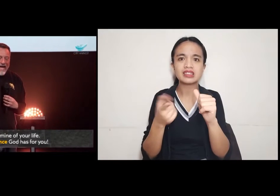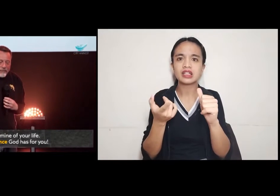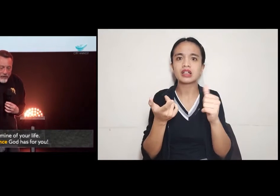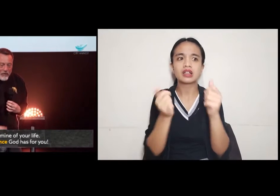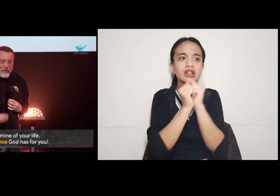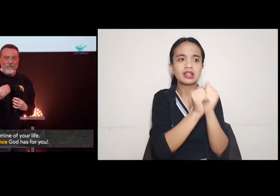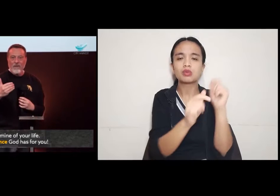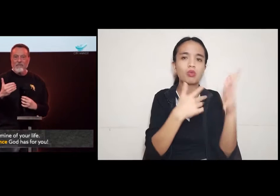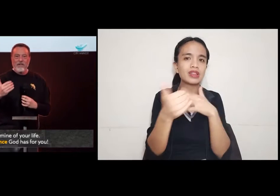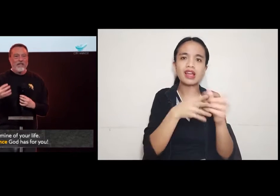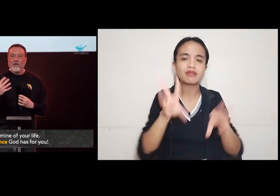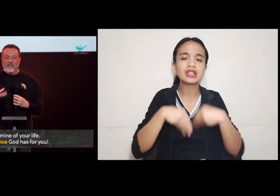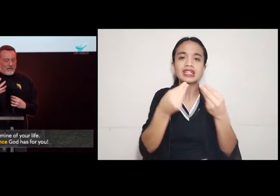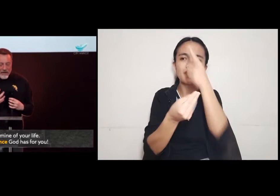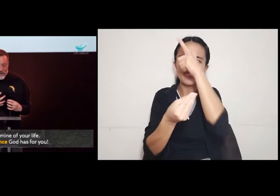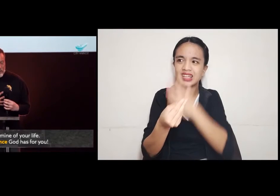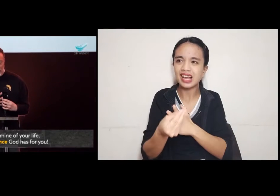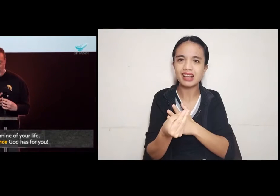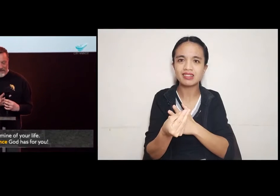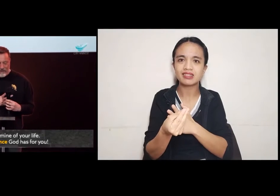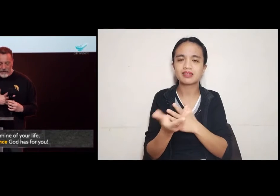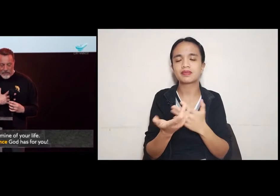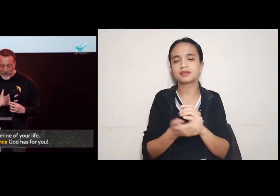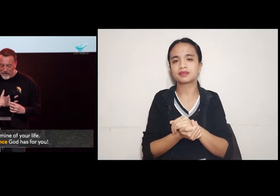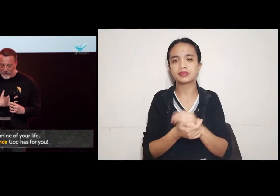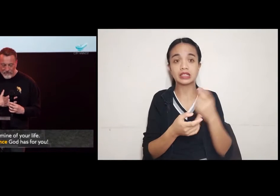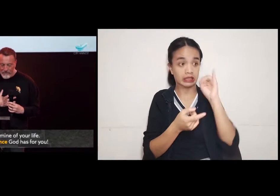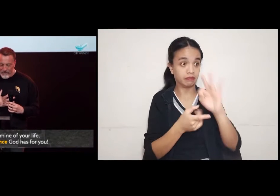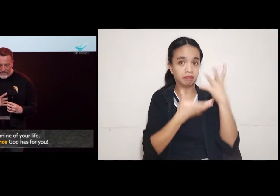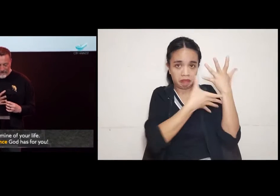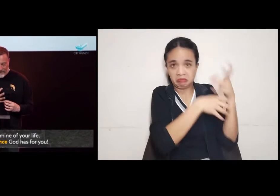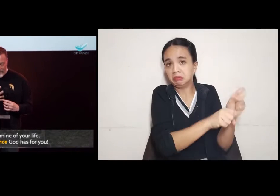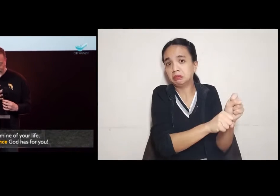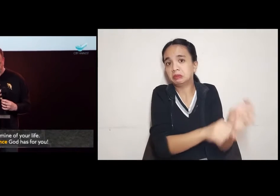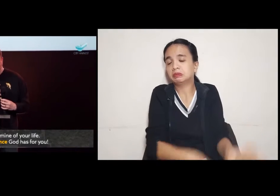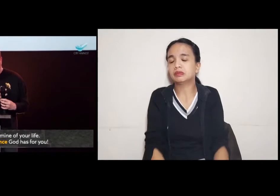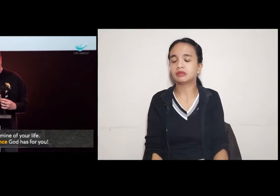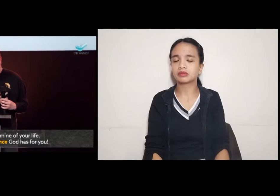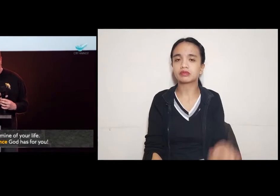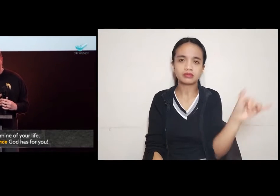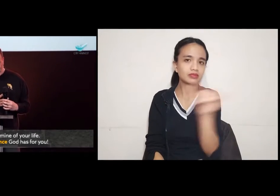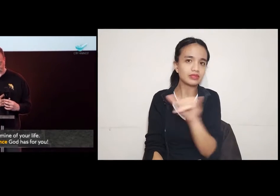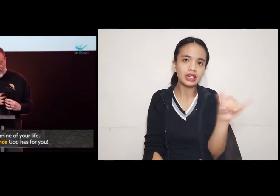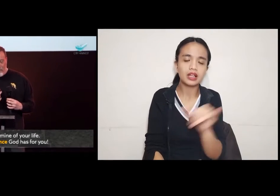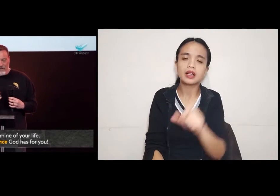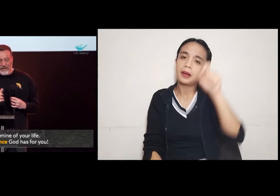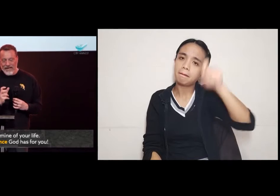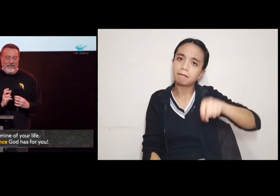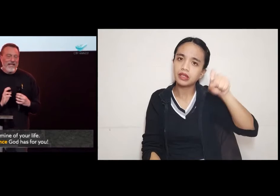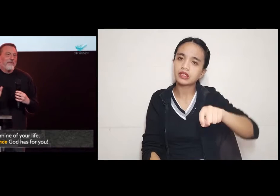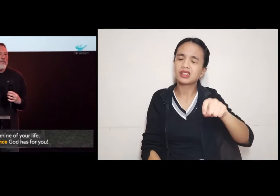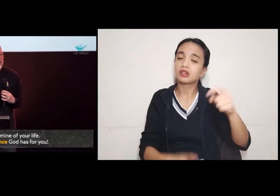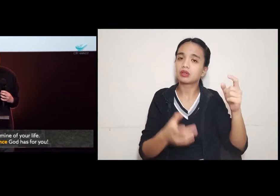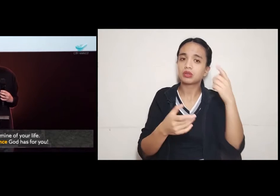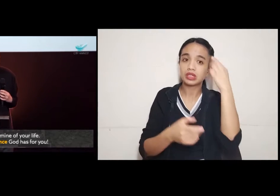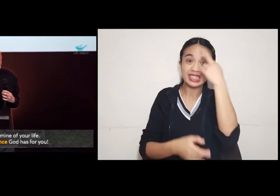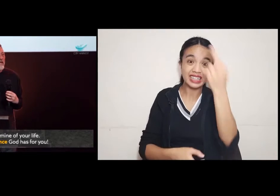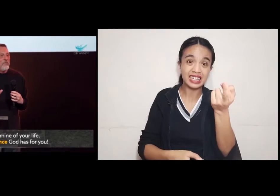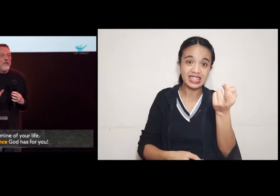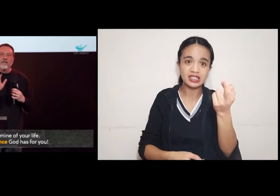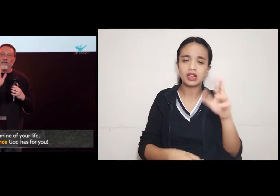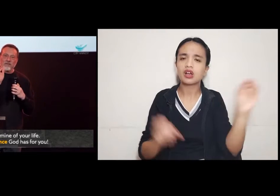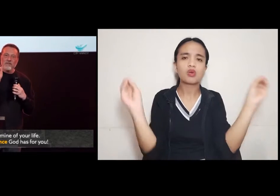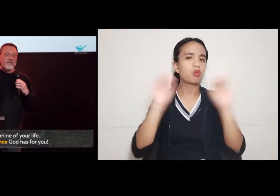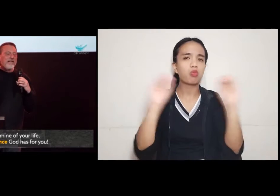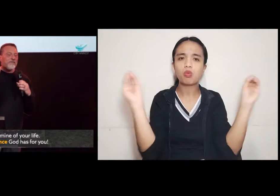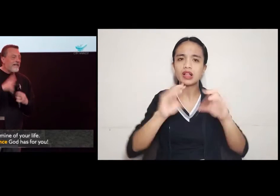God has for you. But you can only step into it when you trust him. In the same way that you have to come to a place where